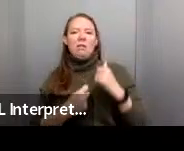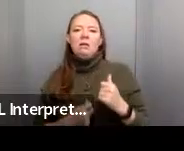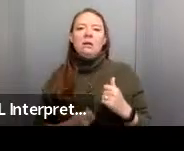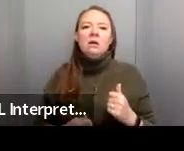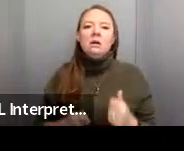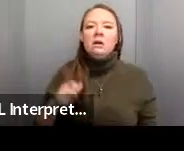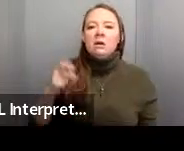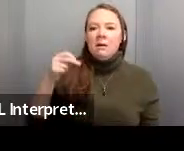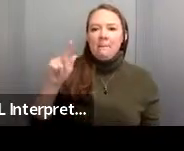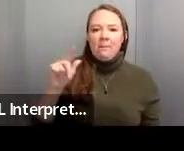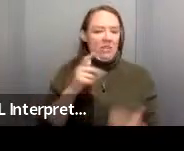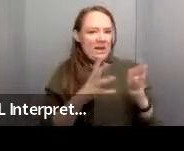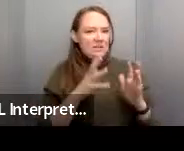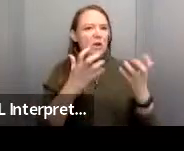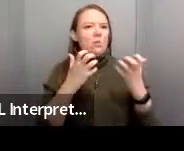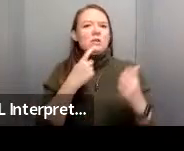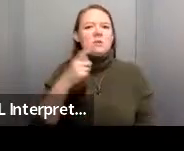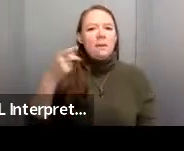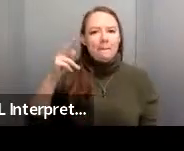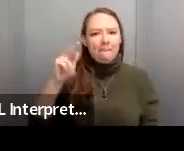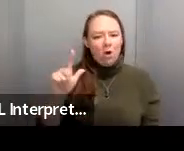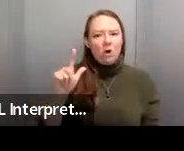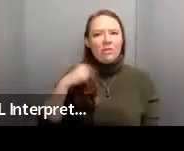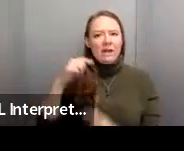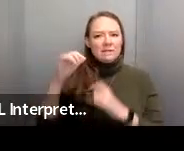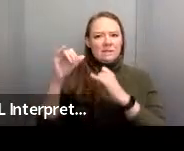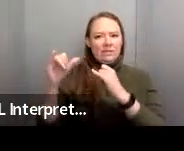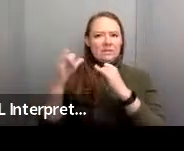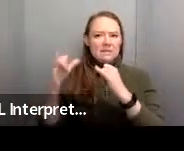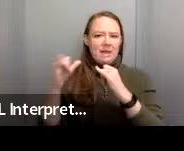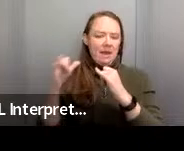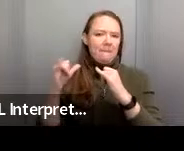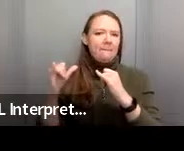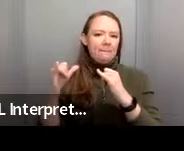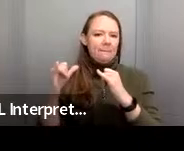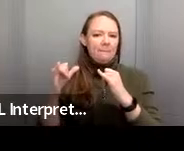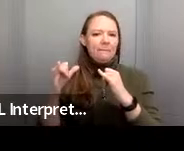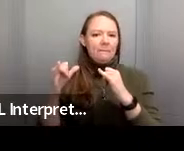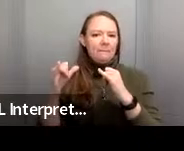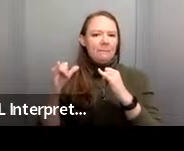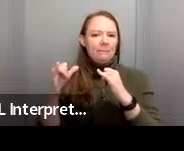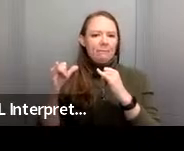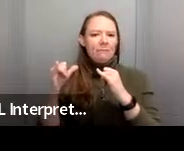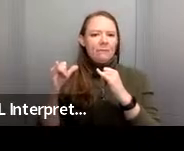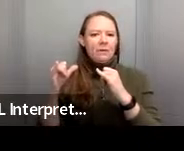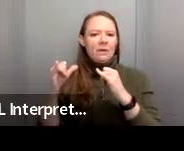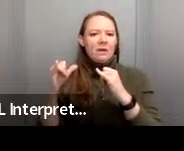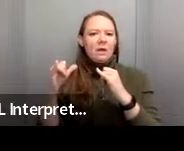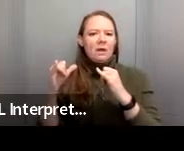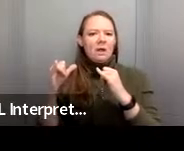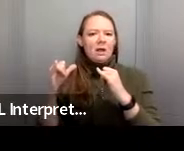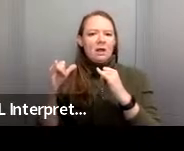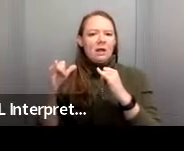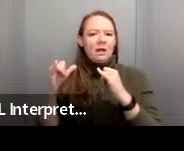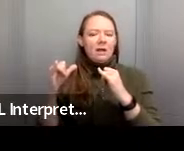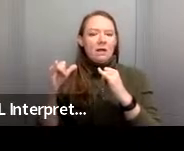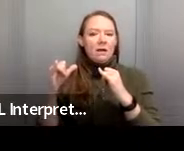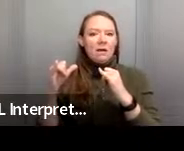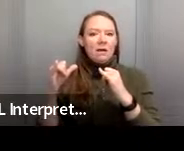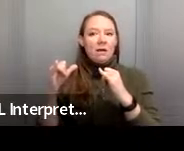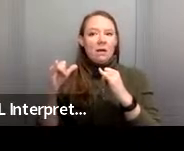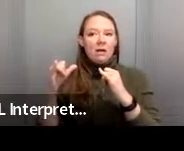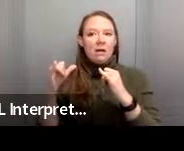And I guess that sort of echoes what I have as almost a point of order. My